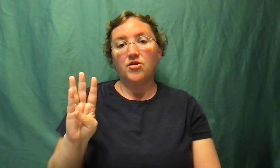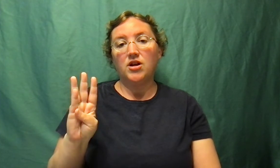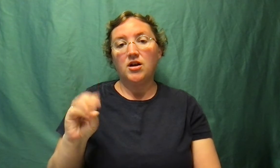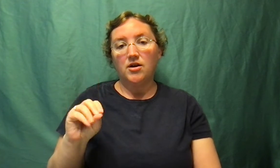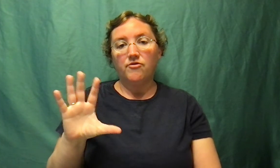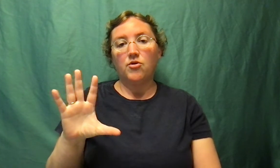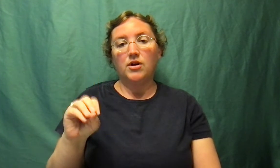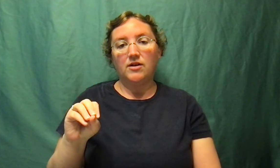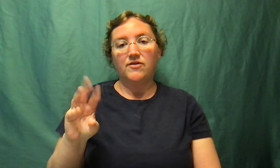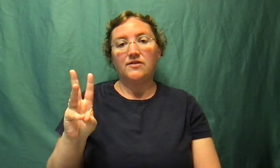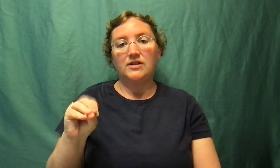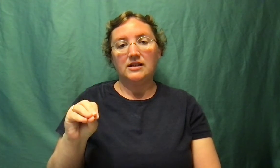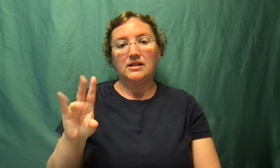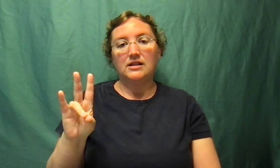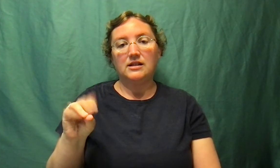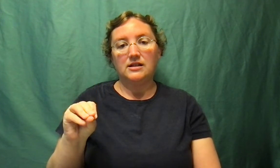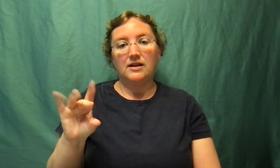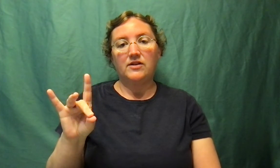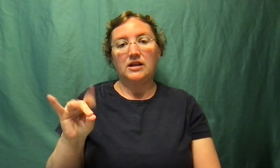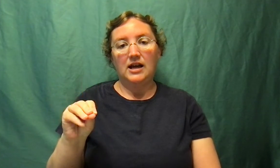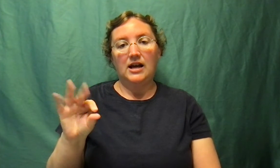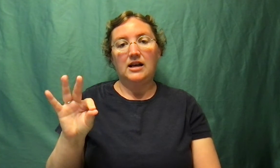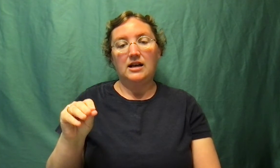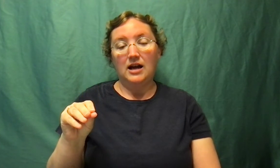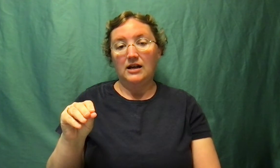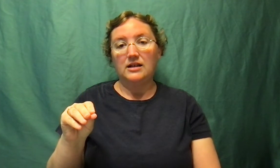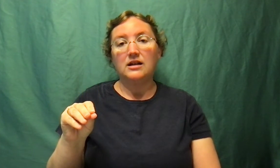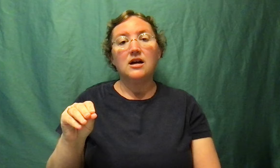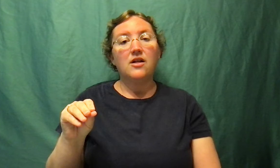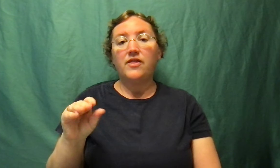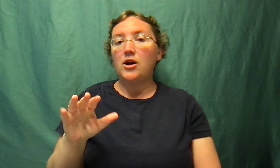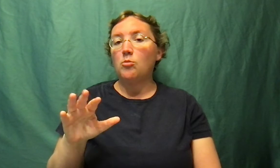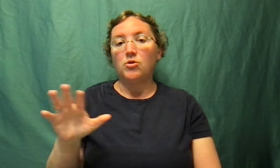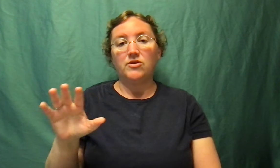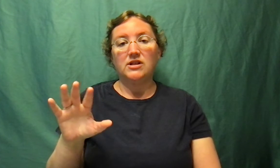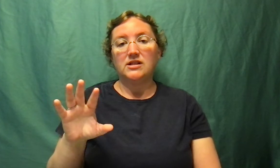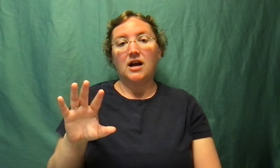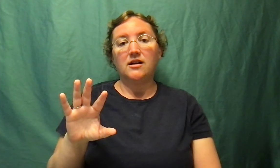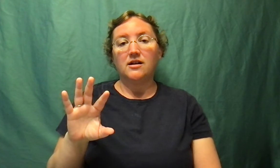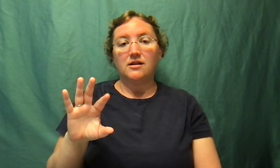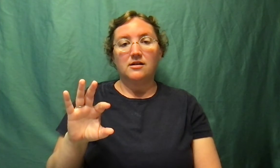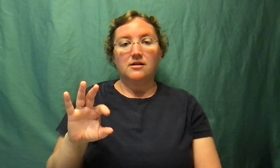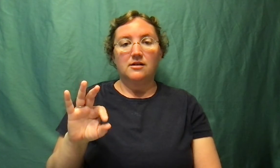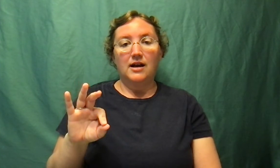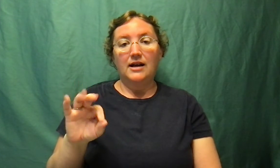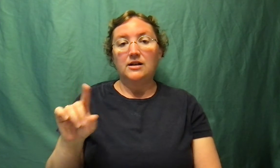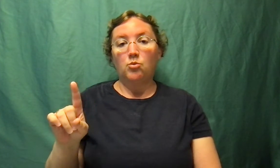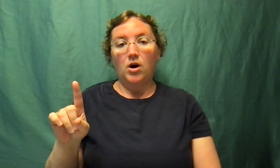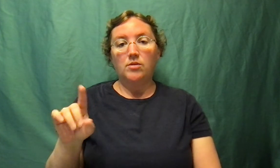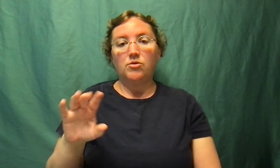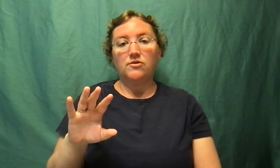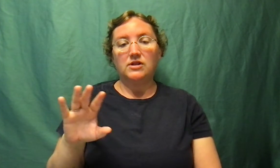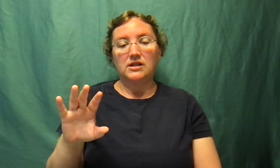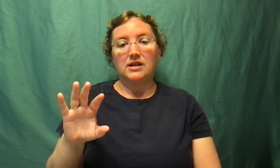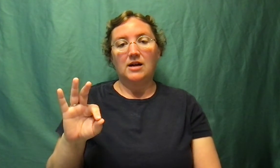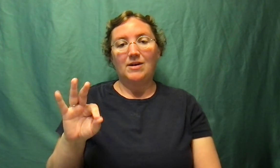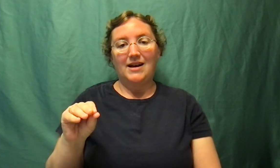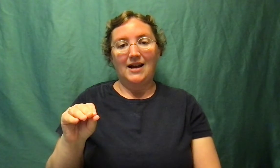30, 40, 50, 60, 70, 80, 90. They don't move to the side. 91 moves to the side, but 90